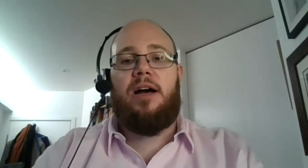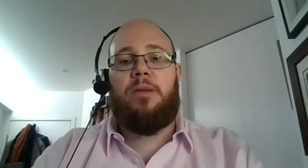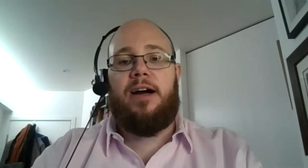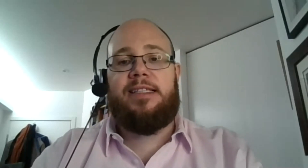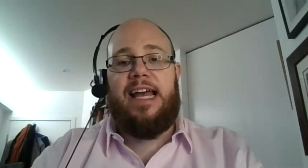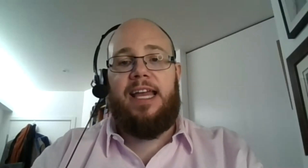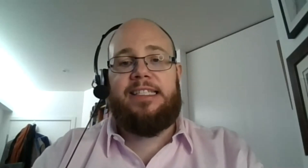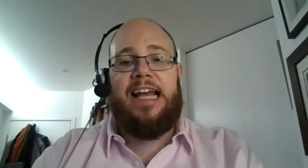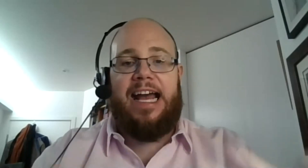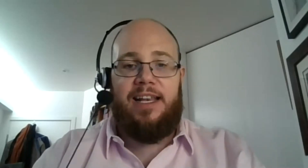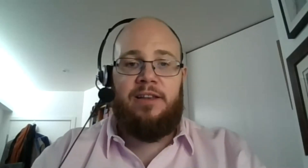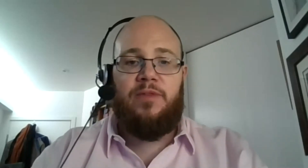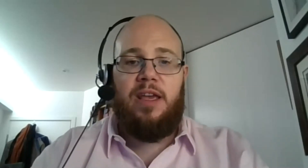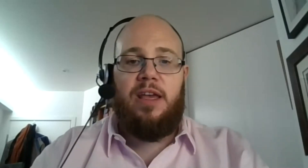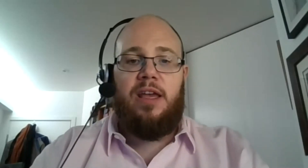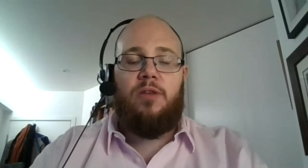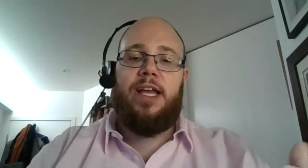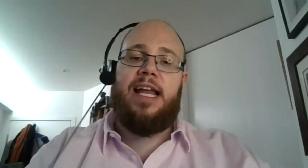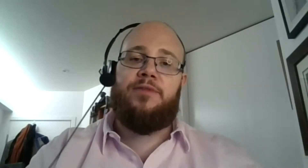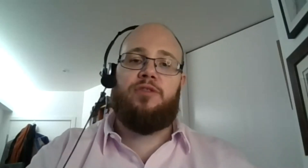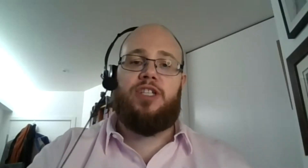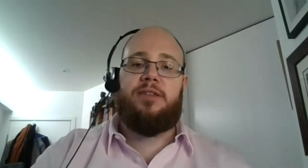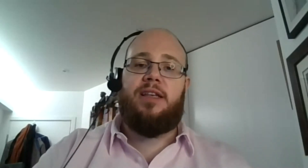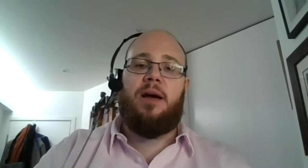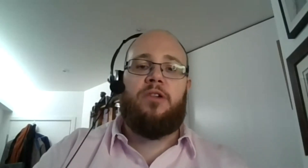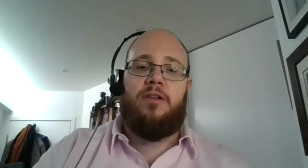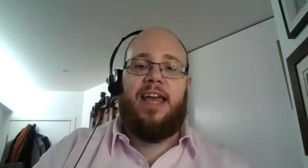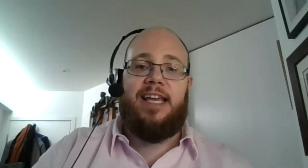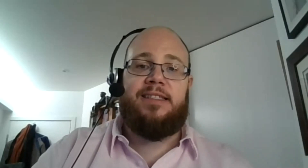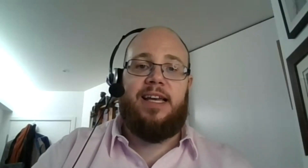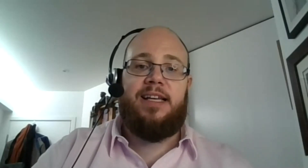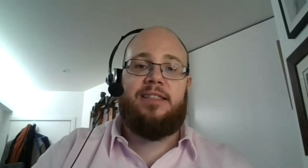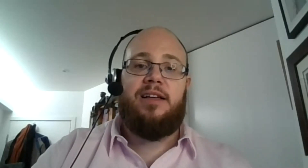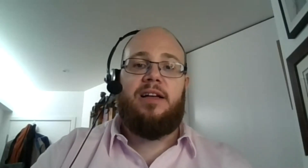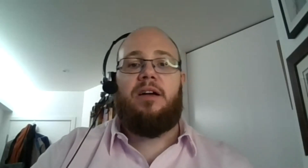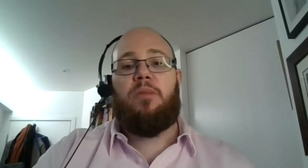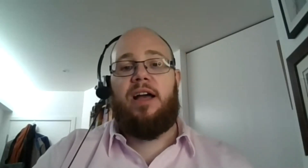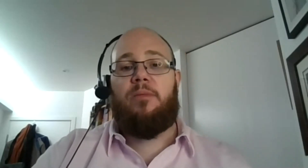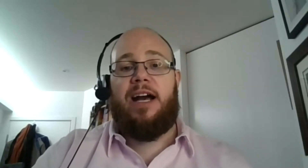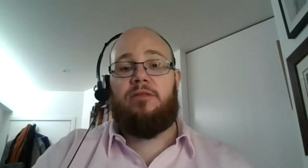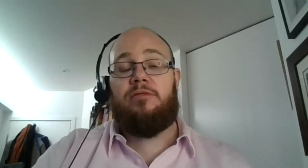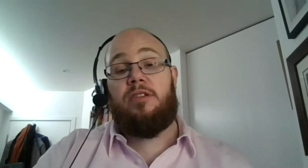by, say, 10, we're going to have to reduce the number of cases by about